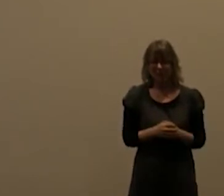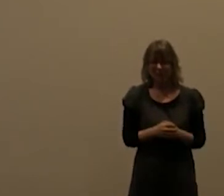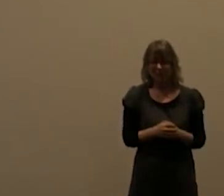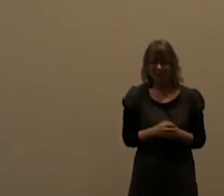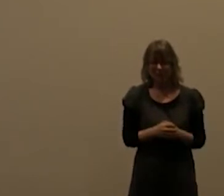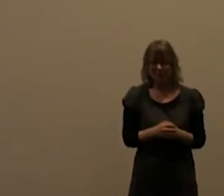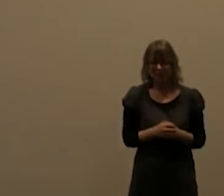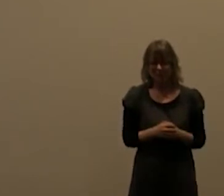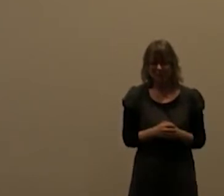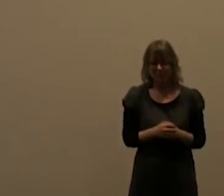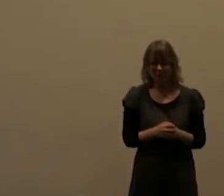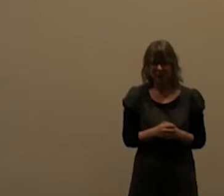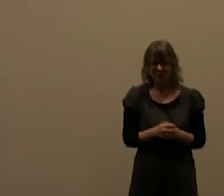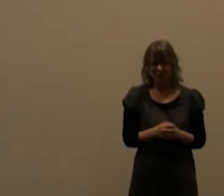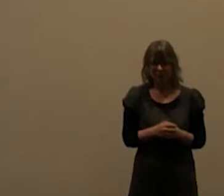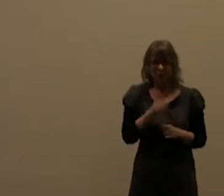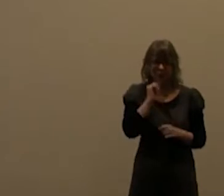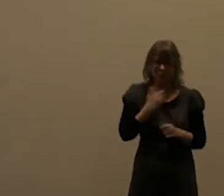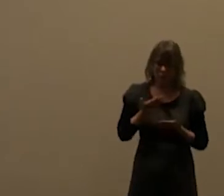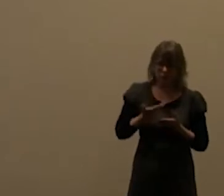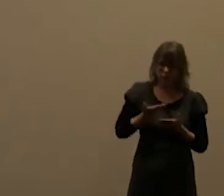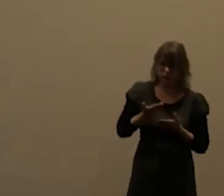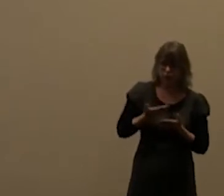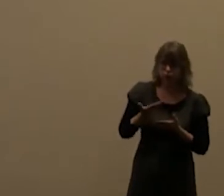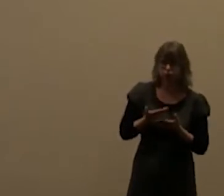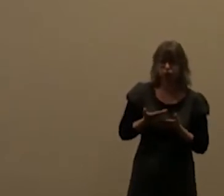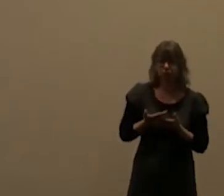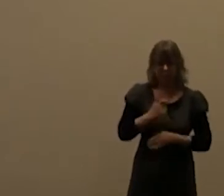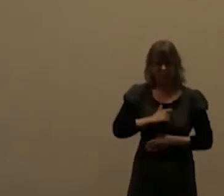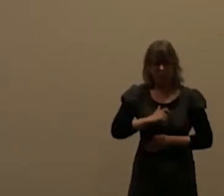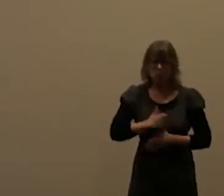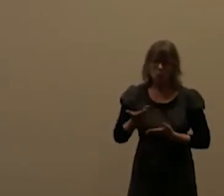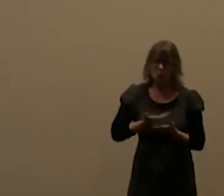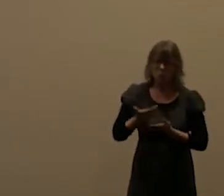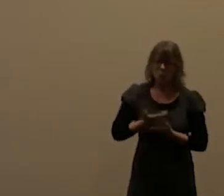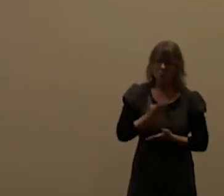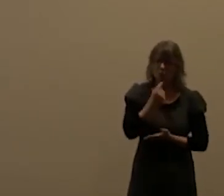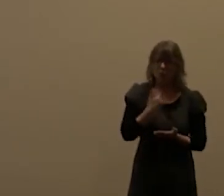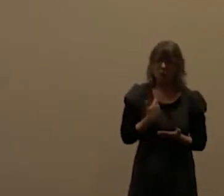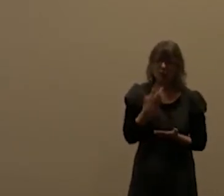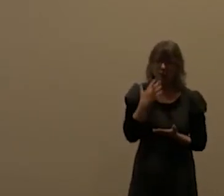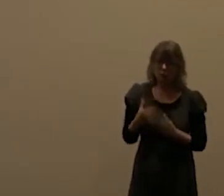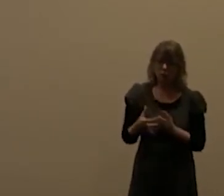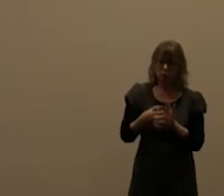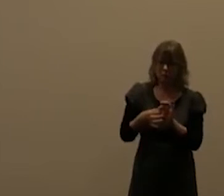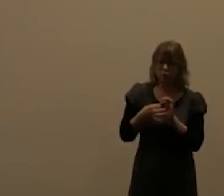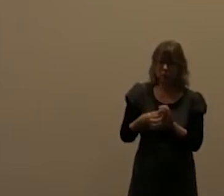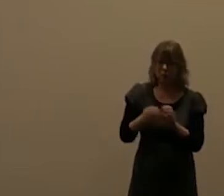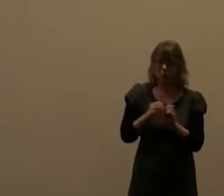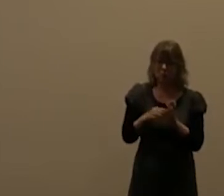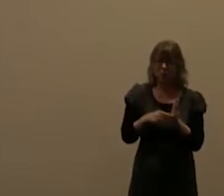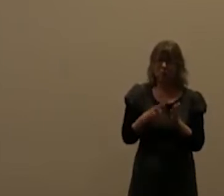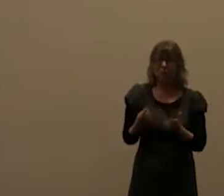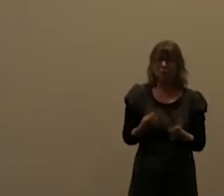there. So we can start chatting with it. Now this is a personal conversation with the bot here. So that's how I would interact with it as